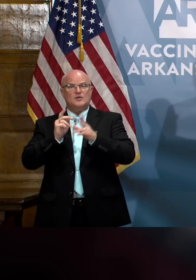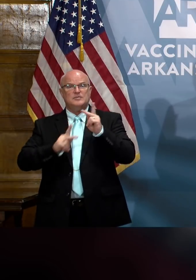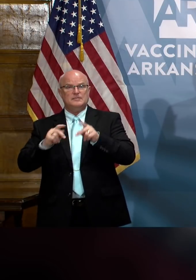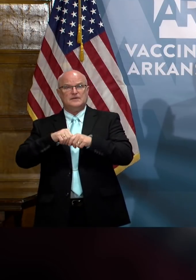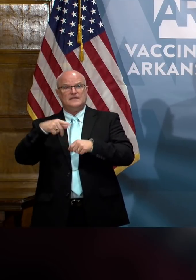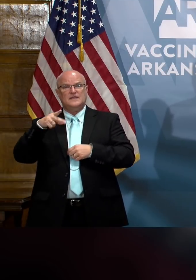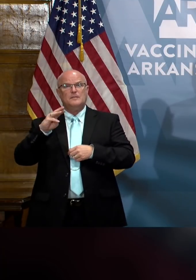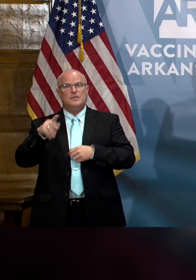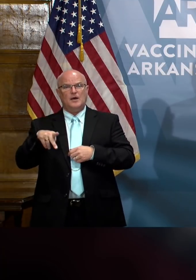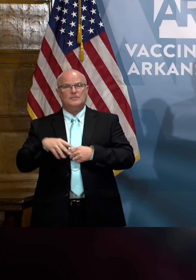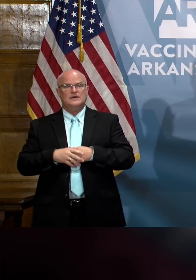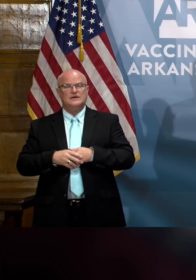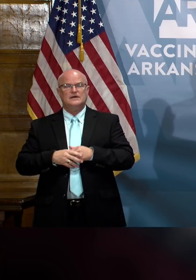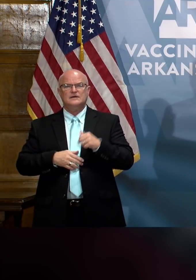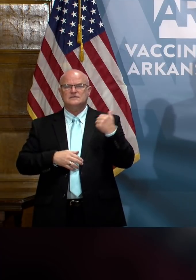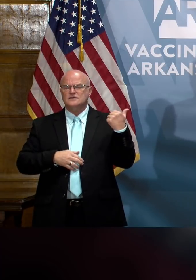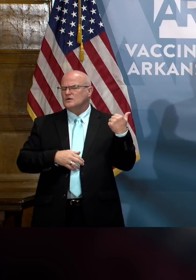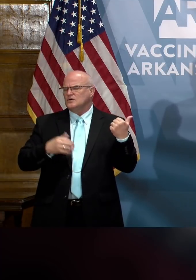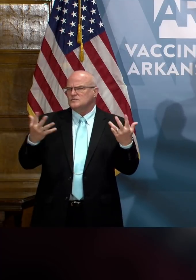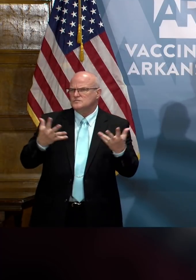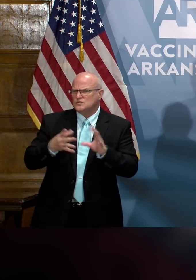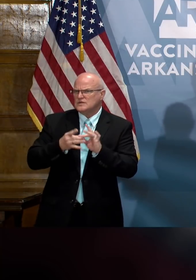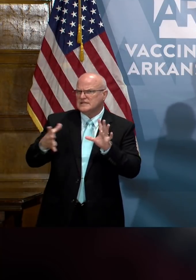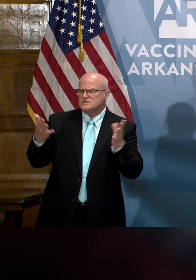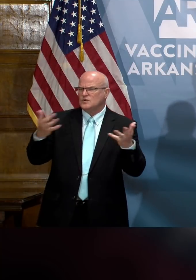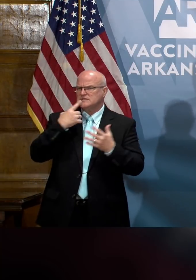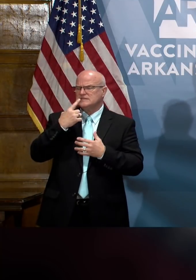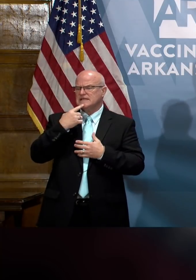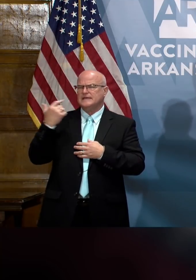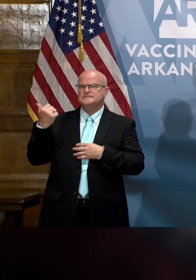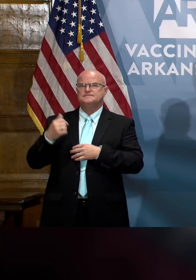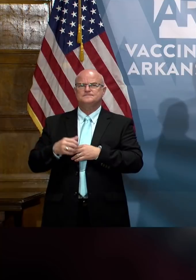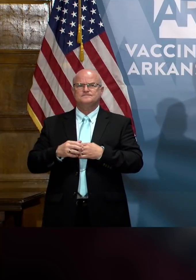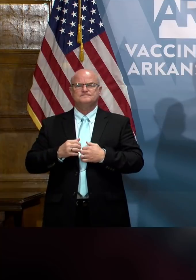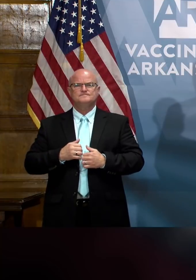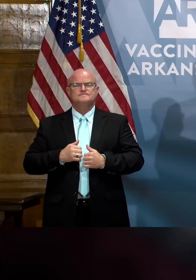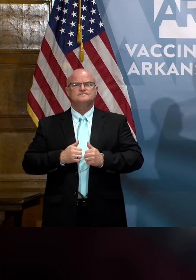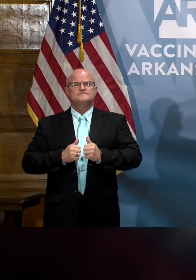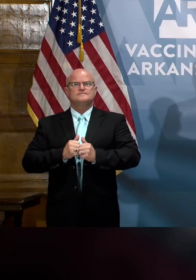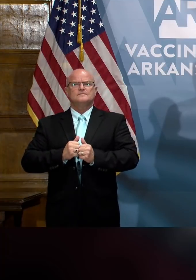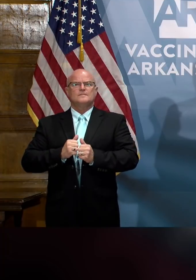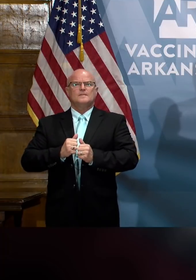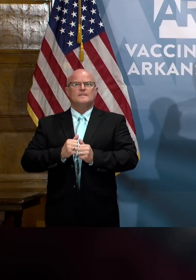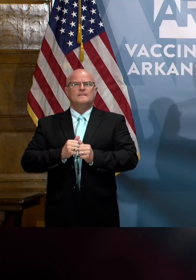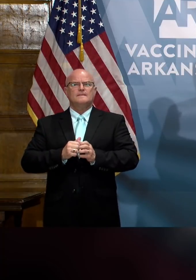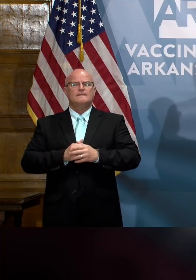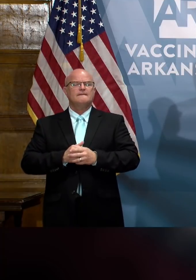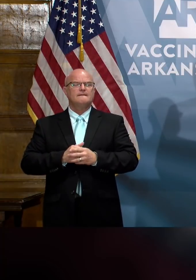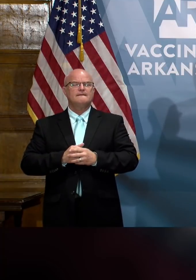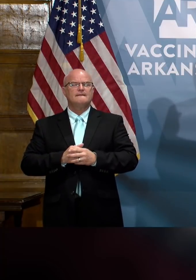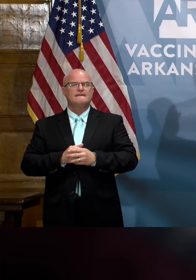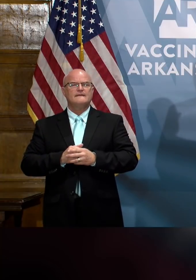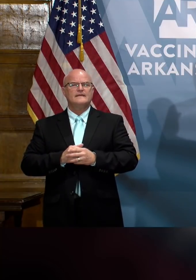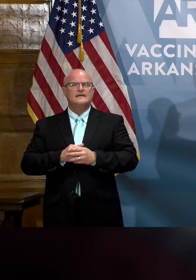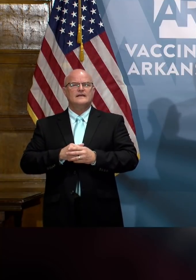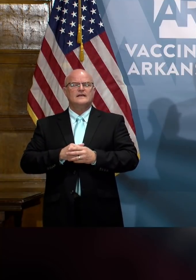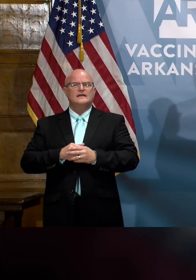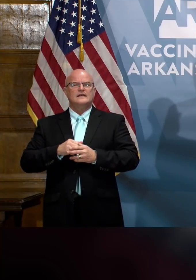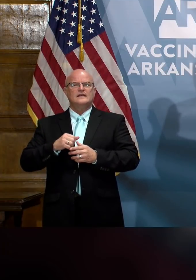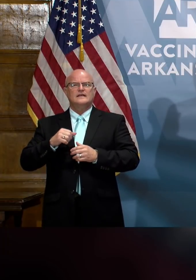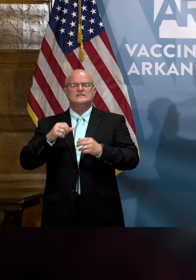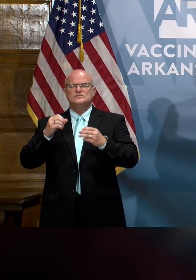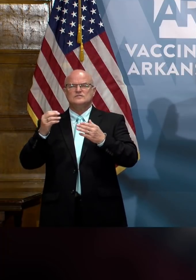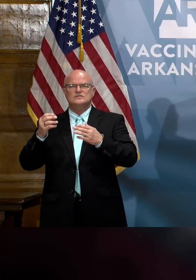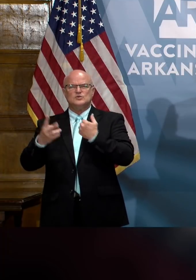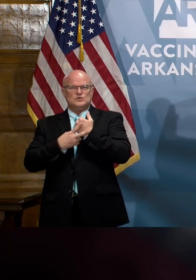more questions after that. So what did he release, you said? Approximately 50 million barrels of